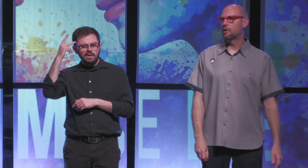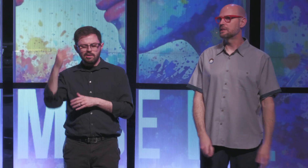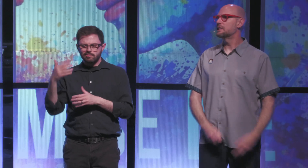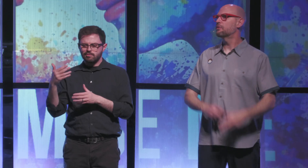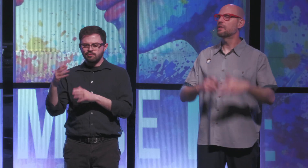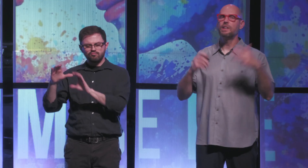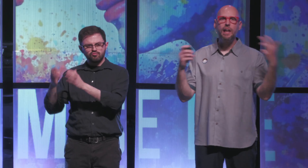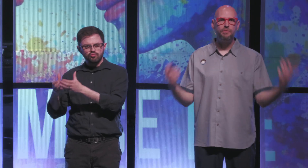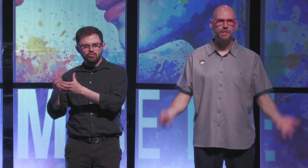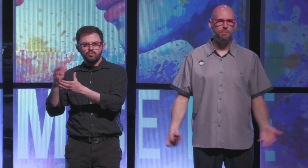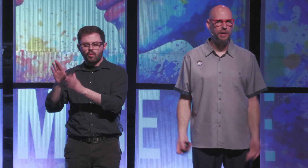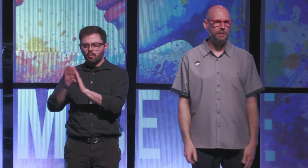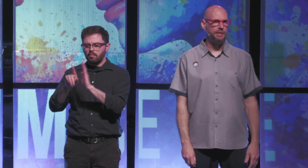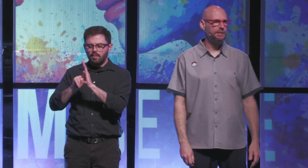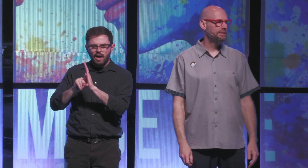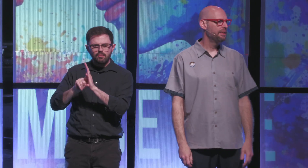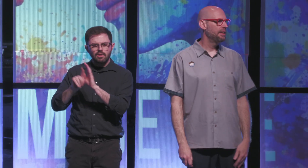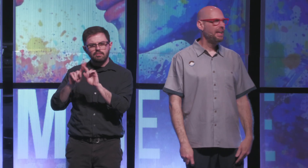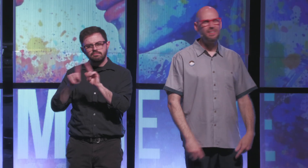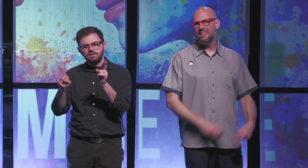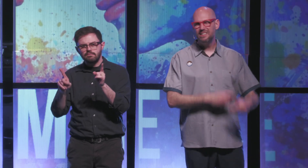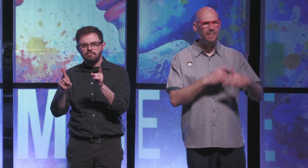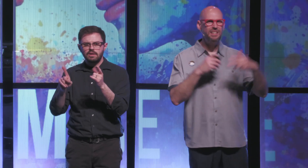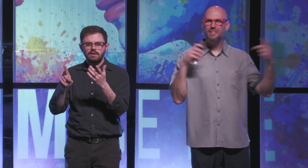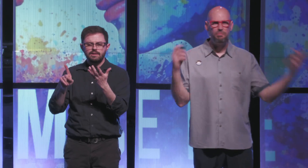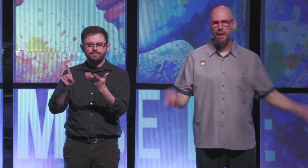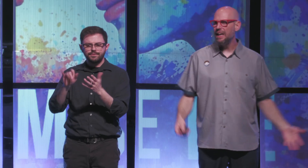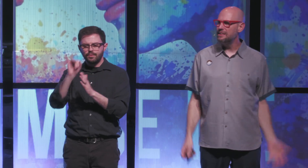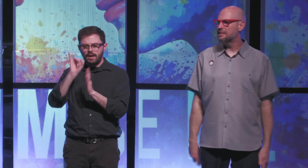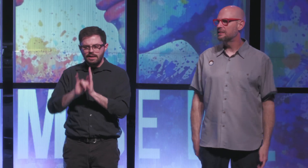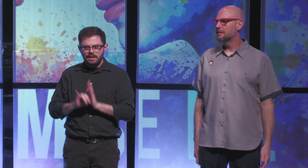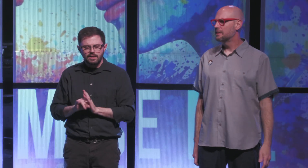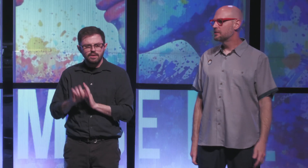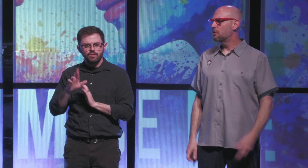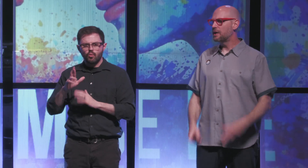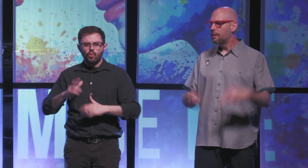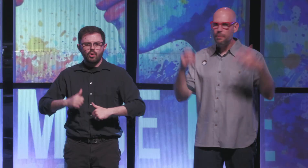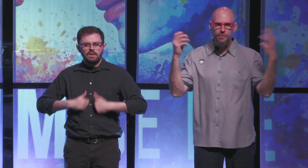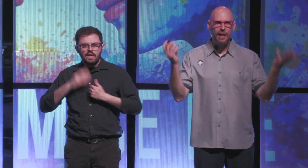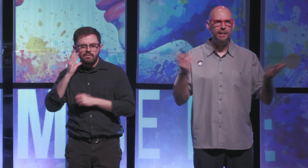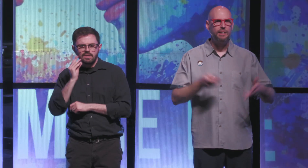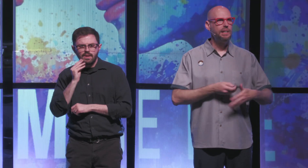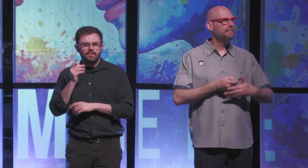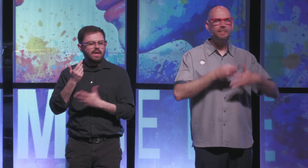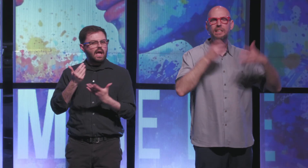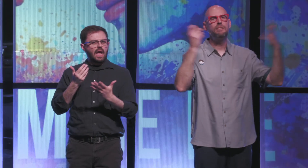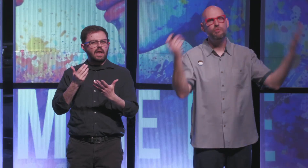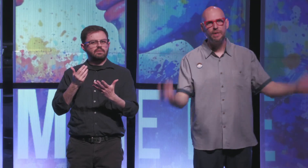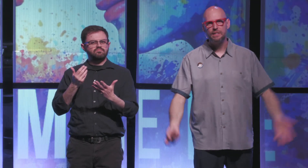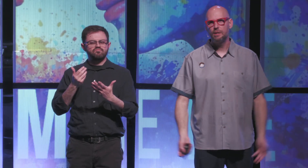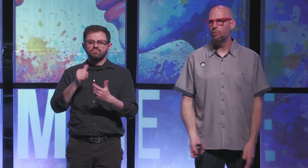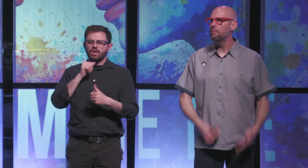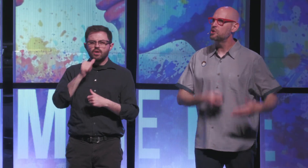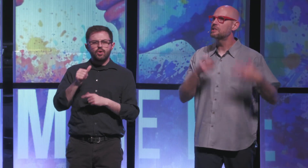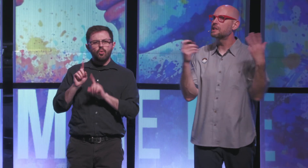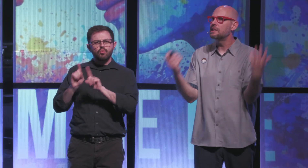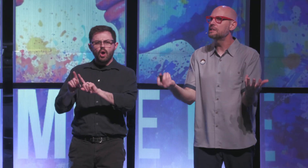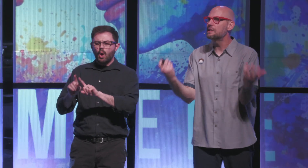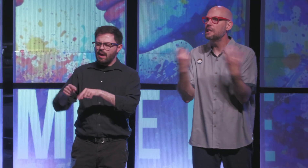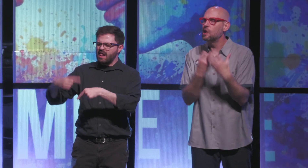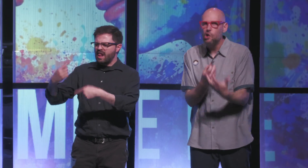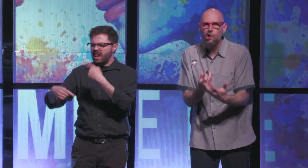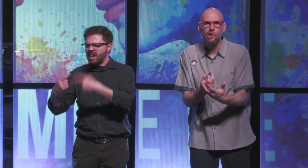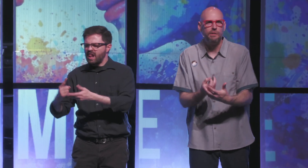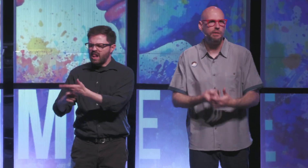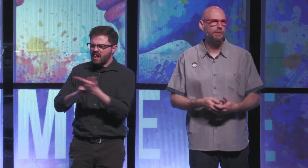than yours, a different life experience. And it's not to debate. Don't come with that. It's not to convince someone, but just to